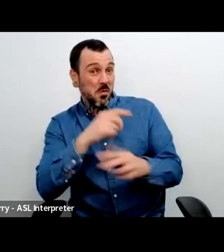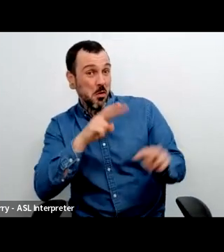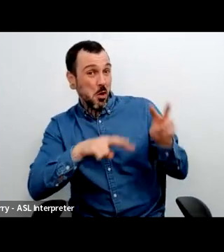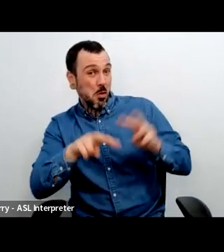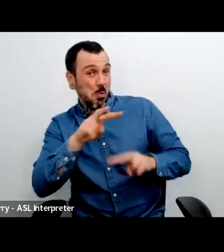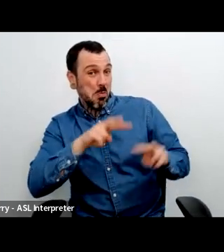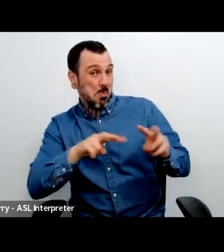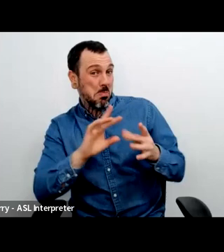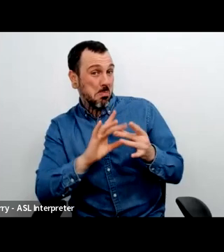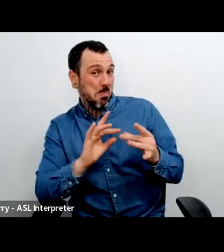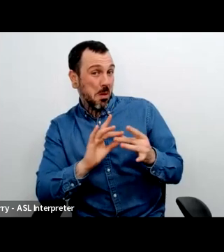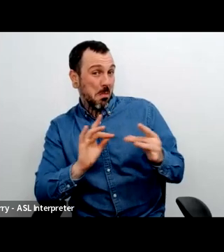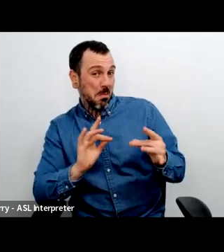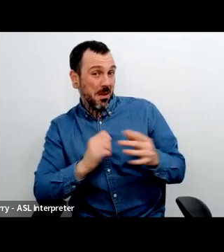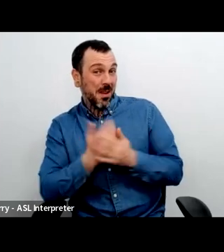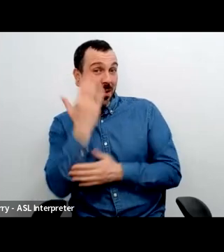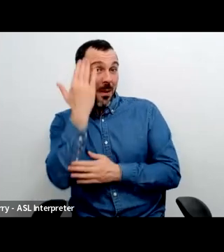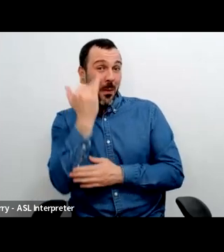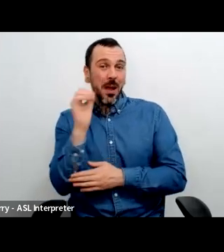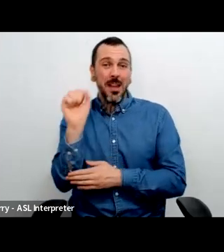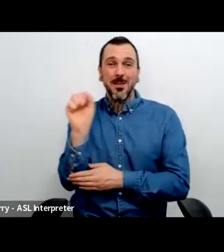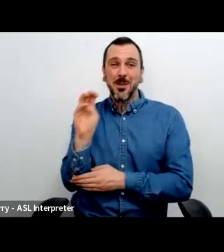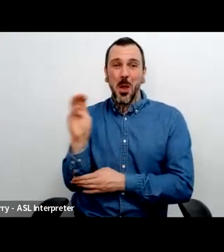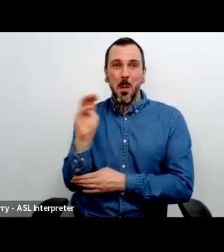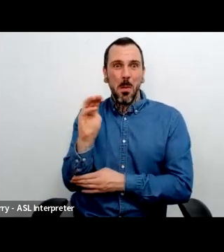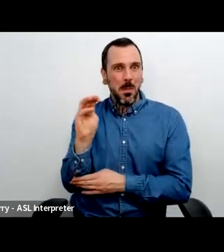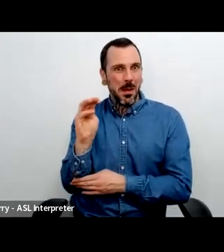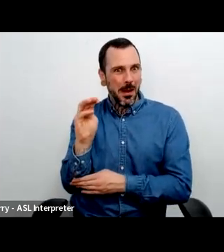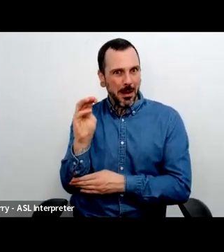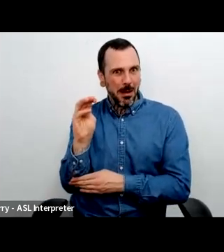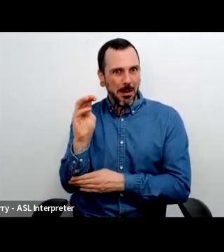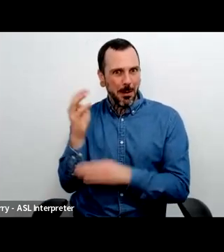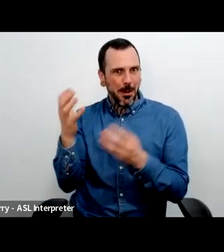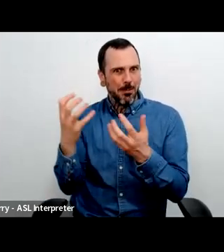folks who are engaging on social media in a real-time